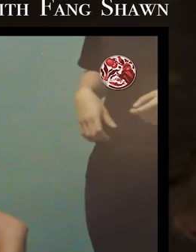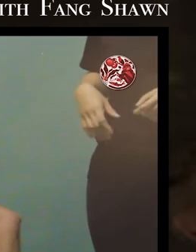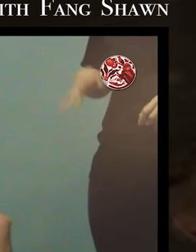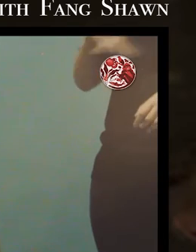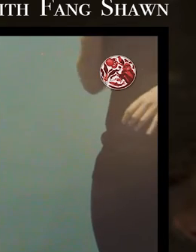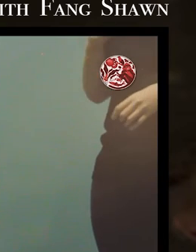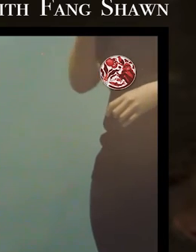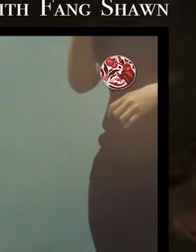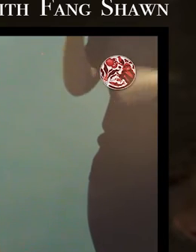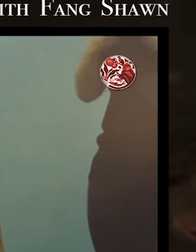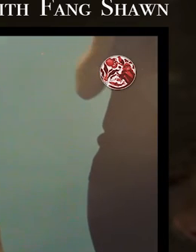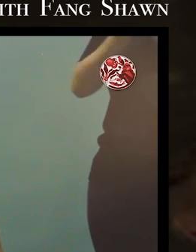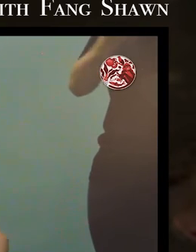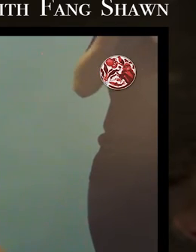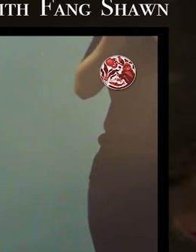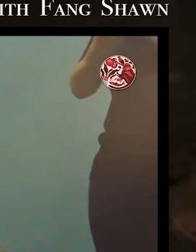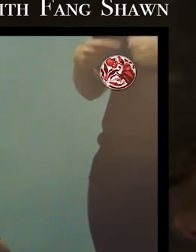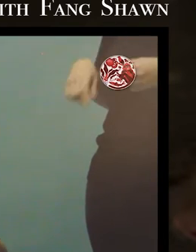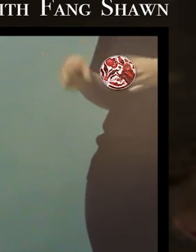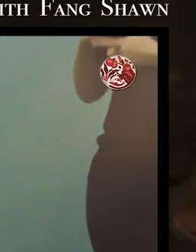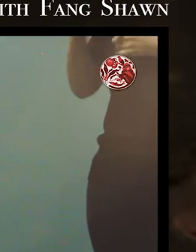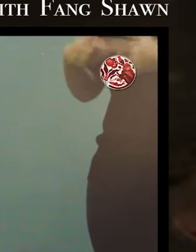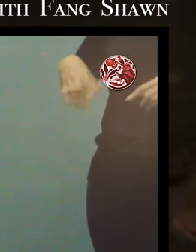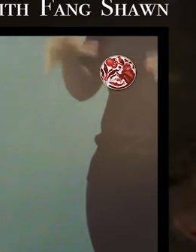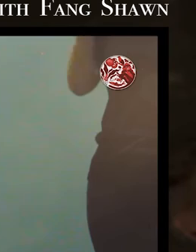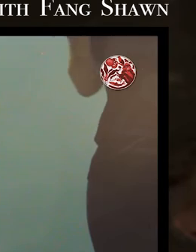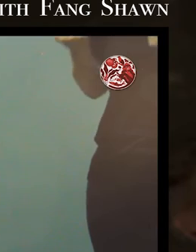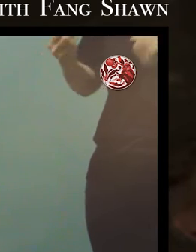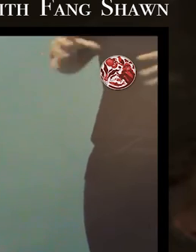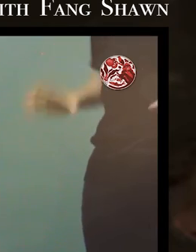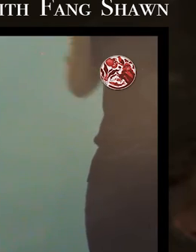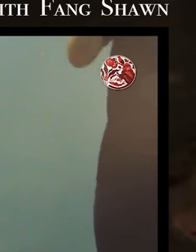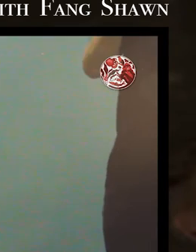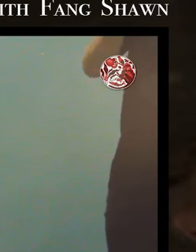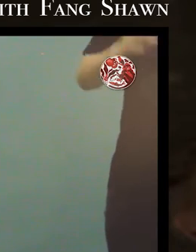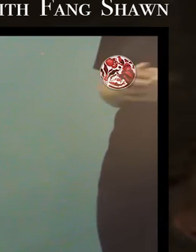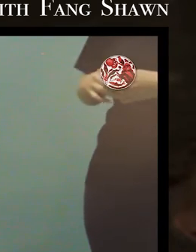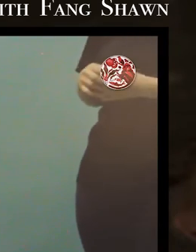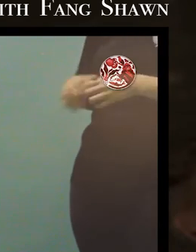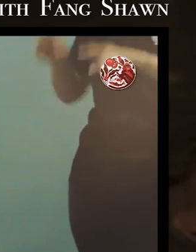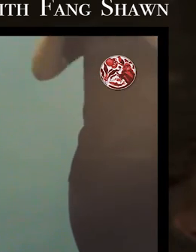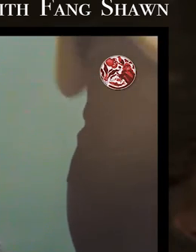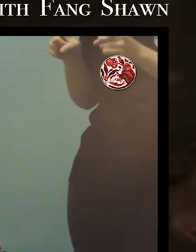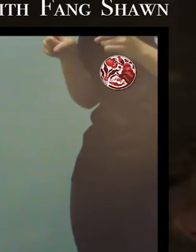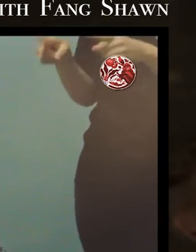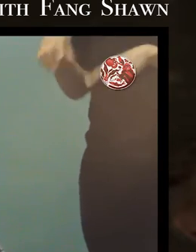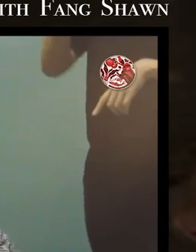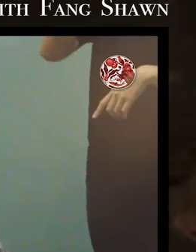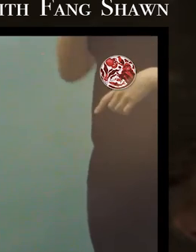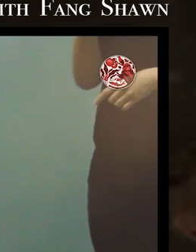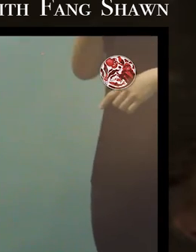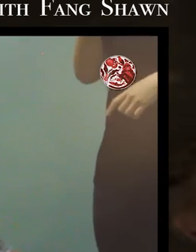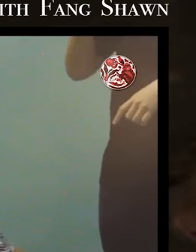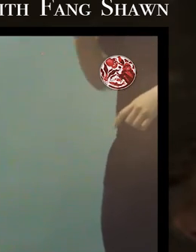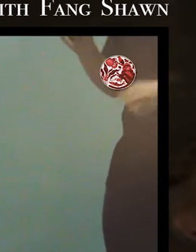I think, I don't know why this is a thing, but when the girl was scared, the guy had to act macho. Like, the guy was like, oh,